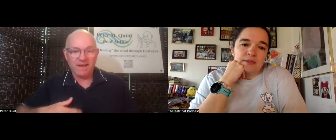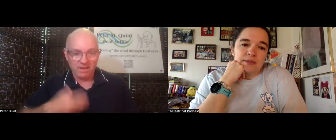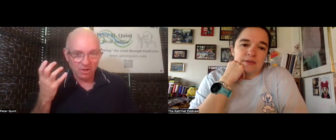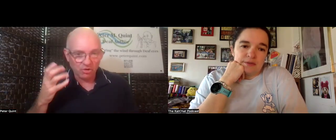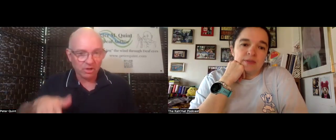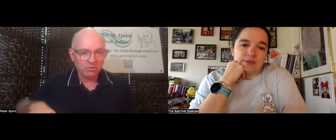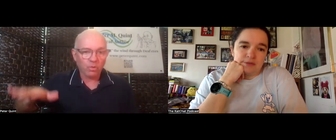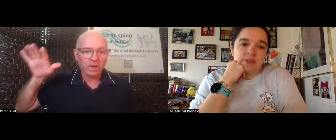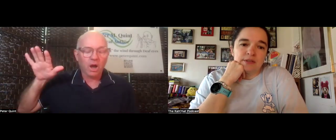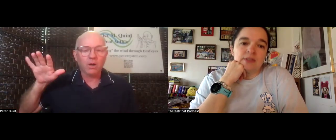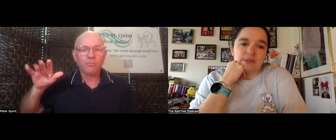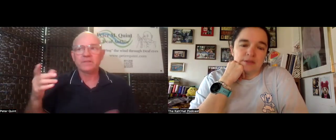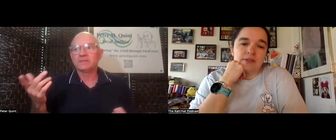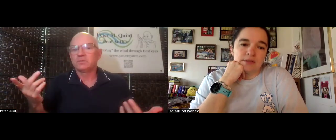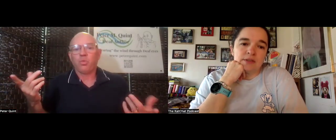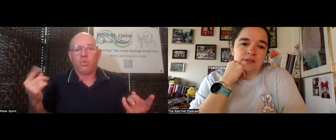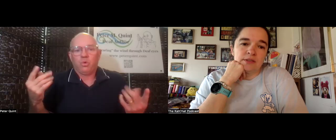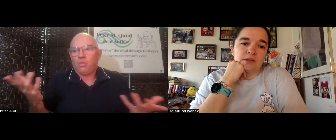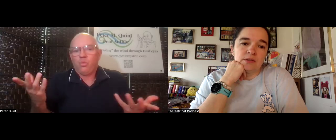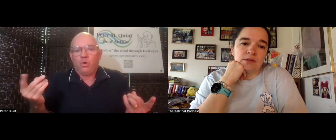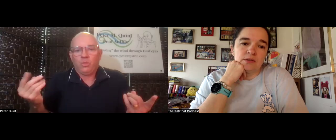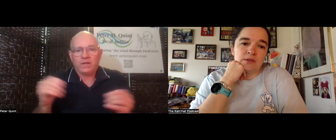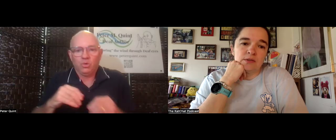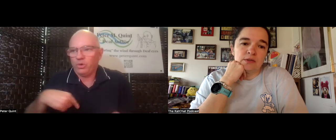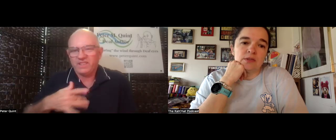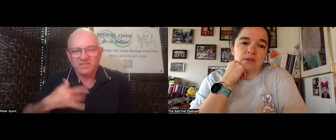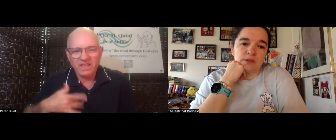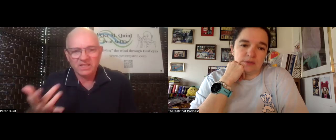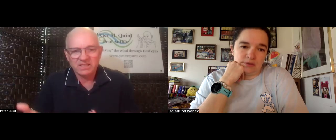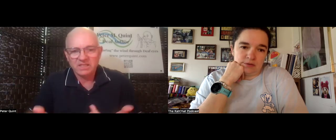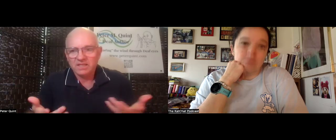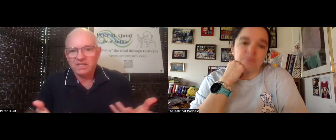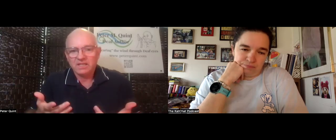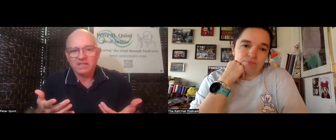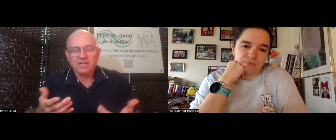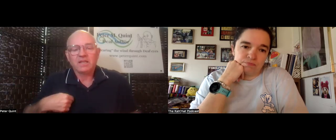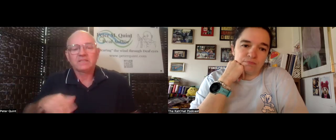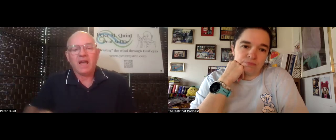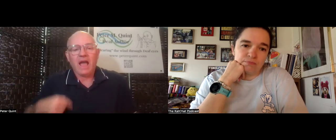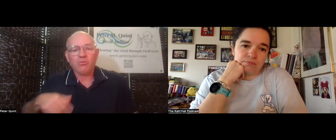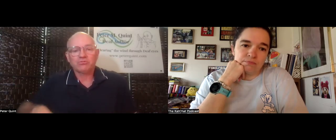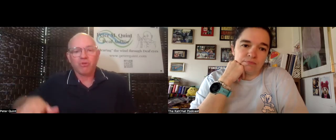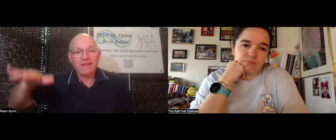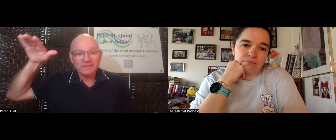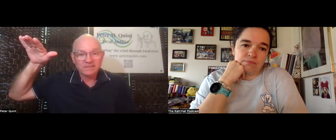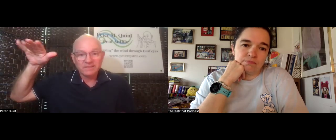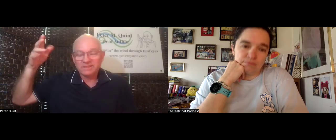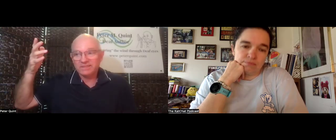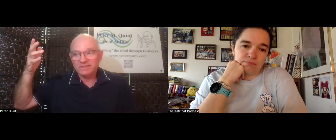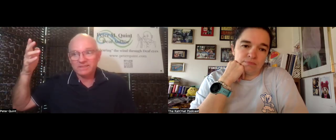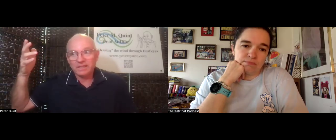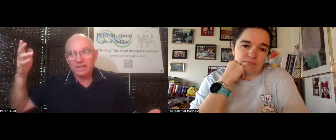Part of my hankering growing up is what do I do with these feelings? Because I was